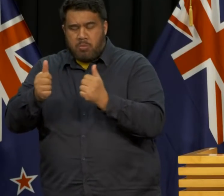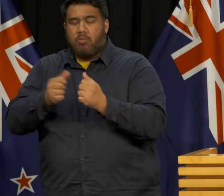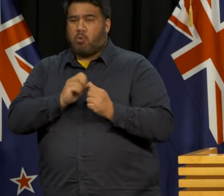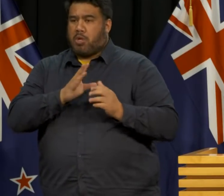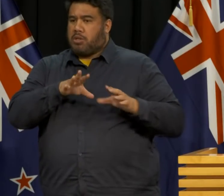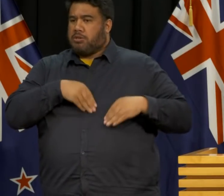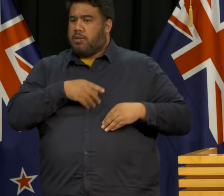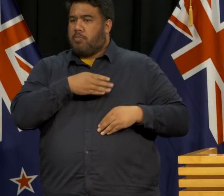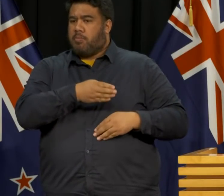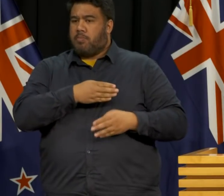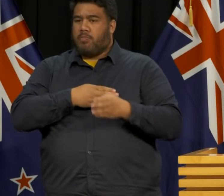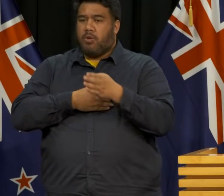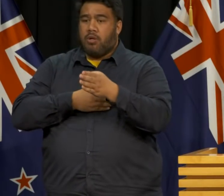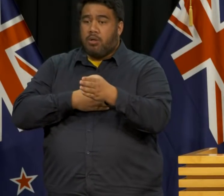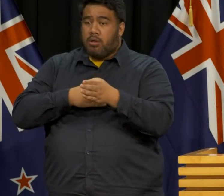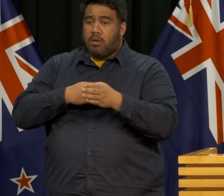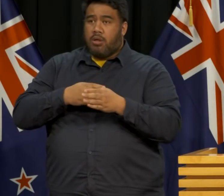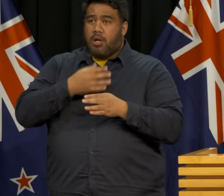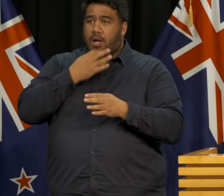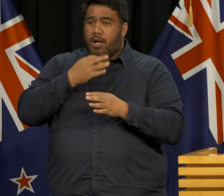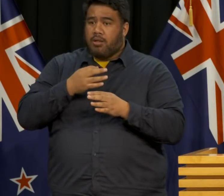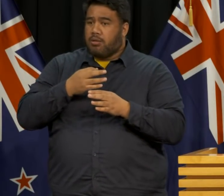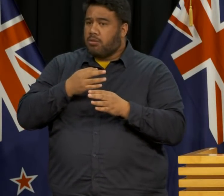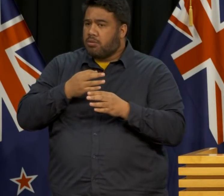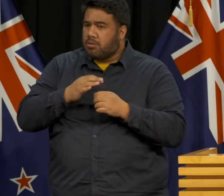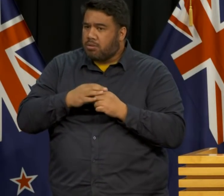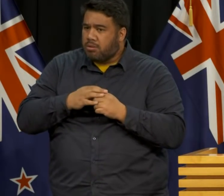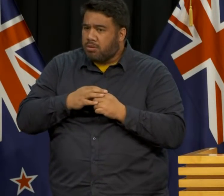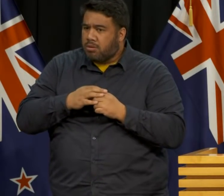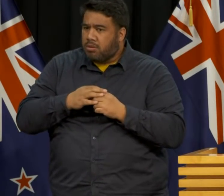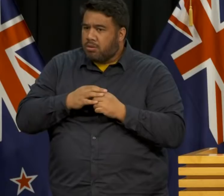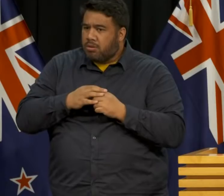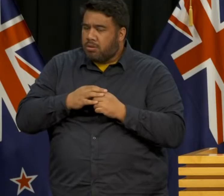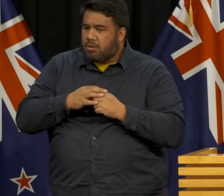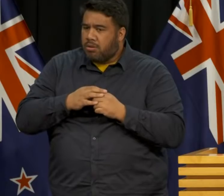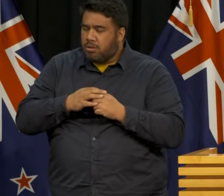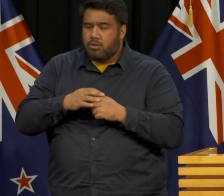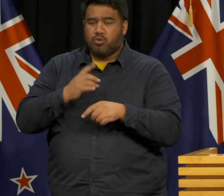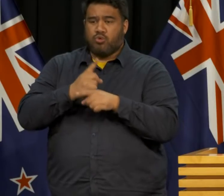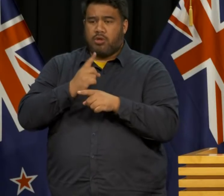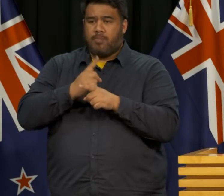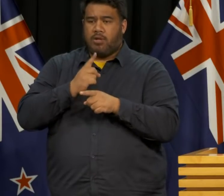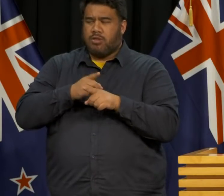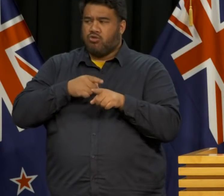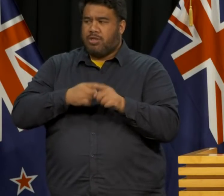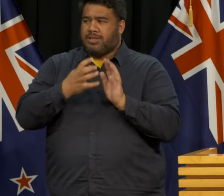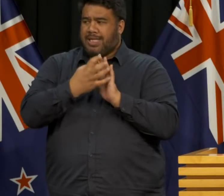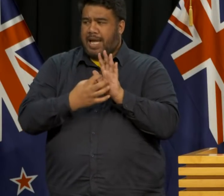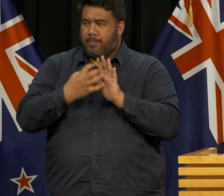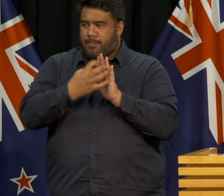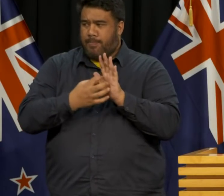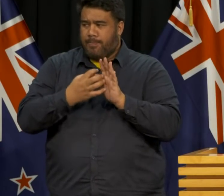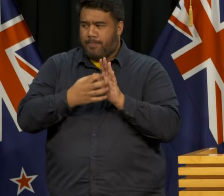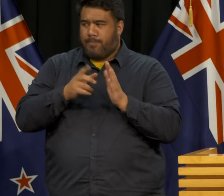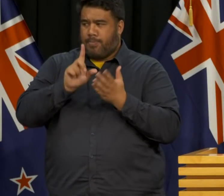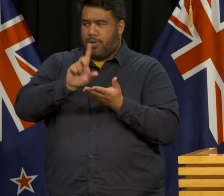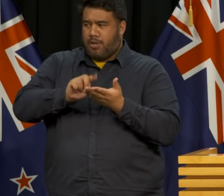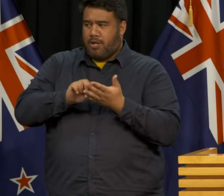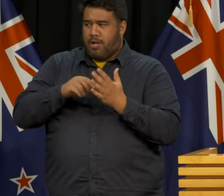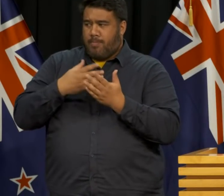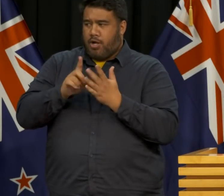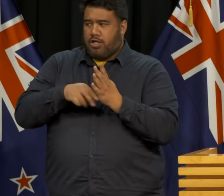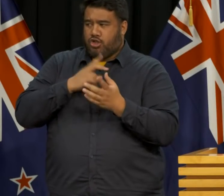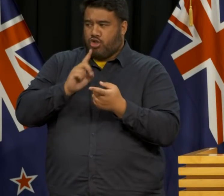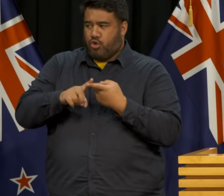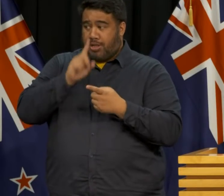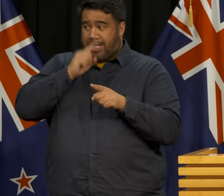The Ministry was aiming to be able to contact trace 500 active cases by the end of June. Do you have any update on that? My understanding, the most recent